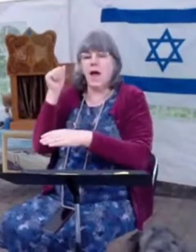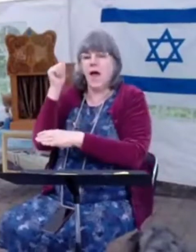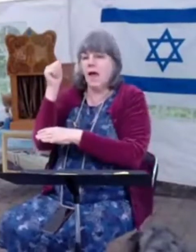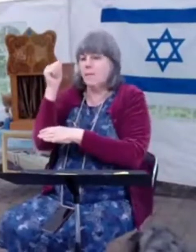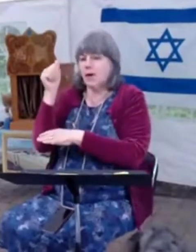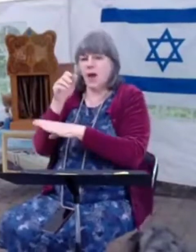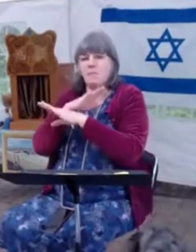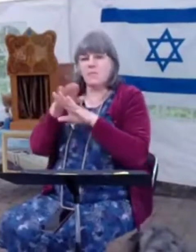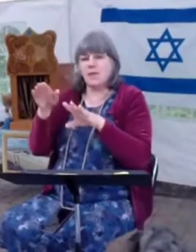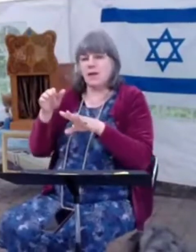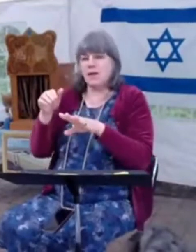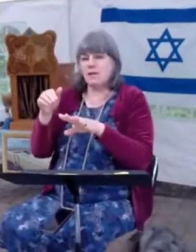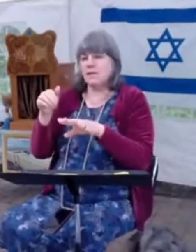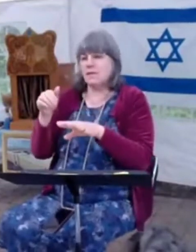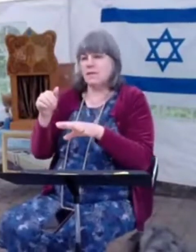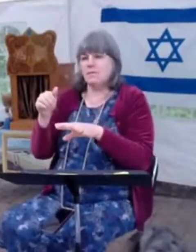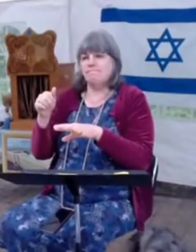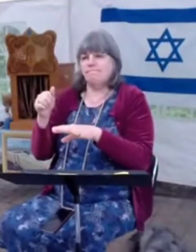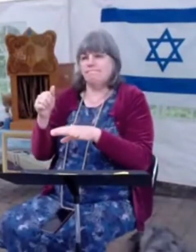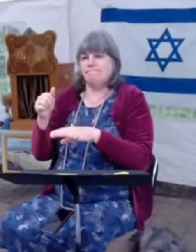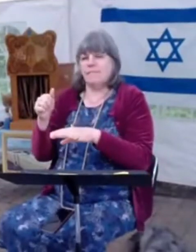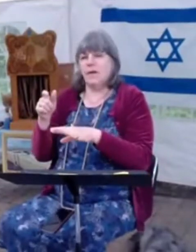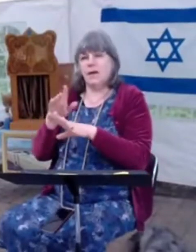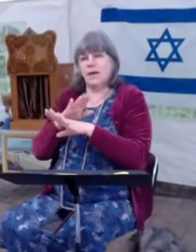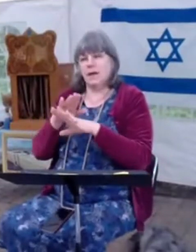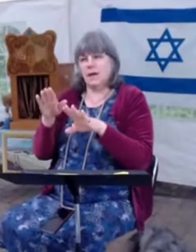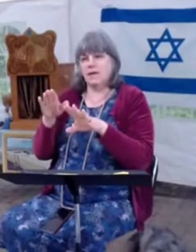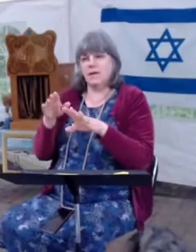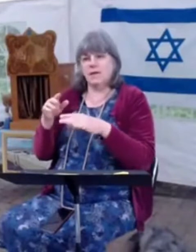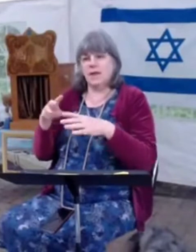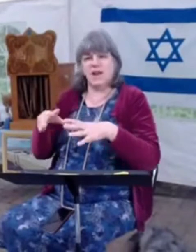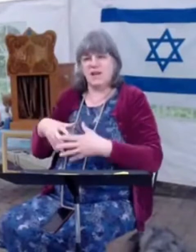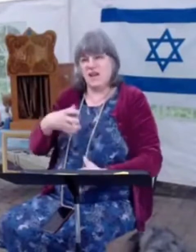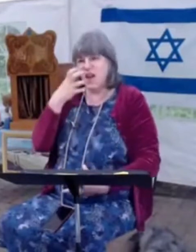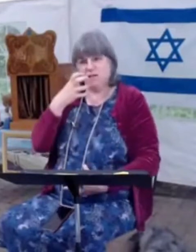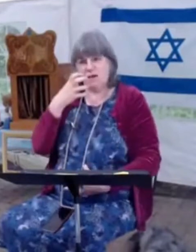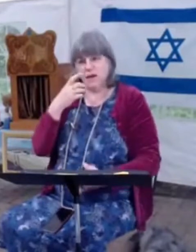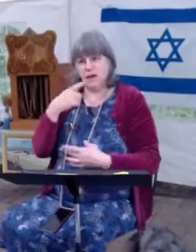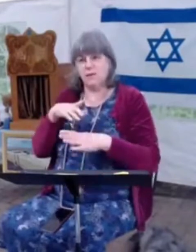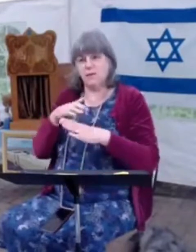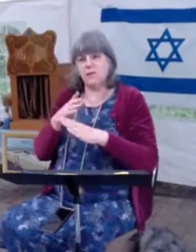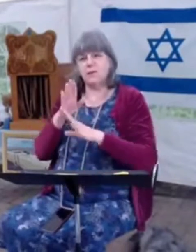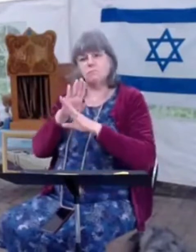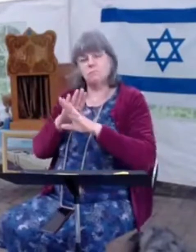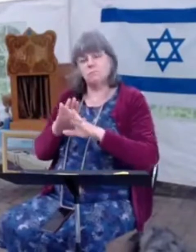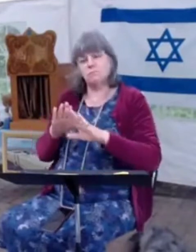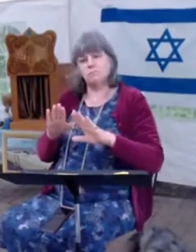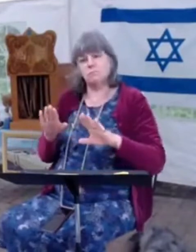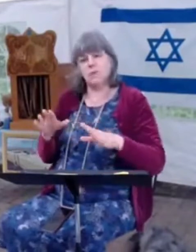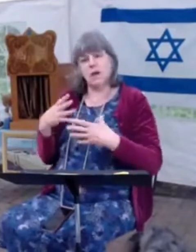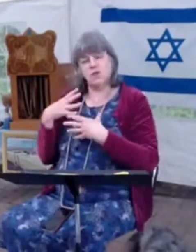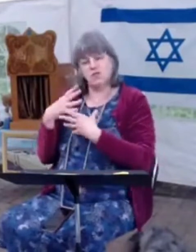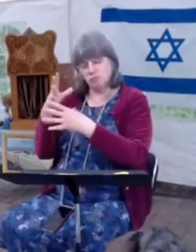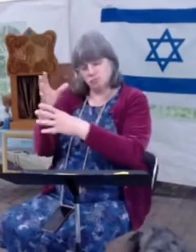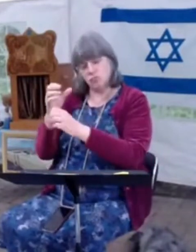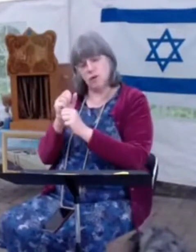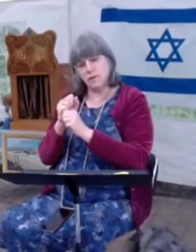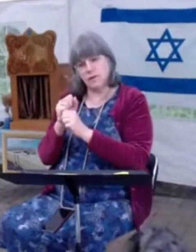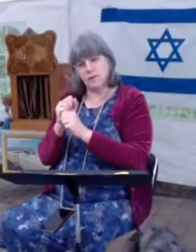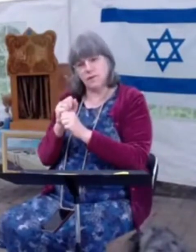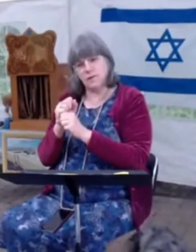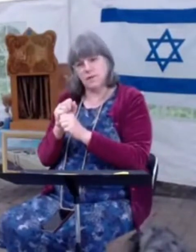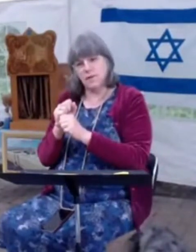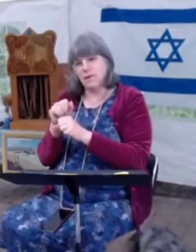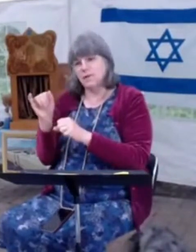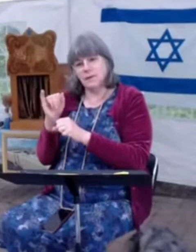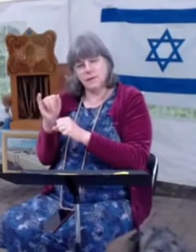to retaliate. He just trusted himself unto Hashem, just like Moshe, just like